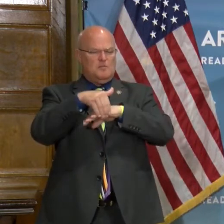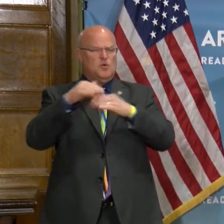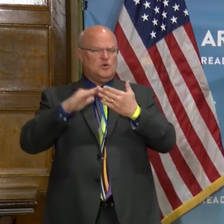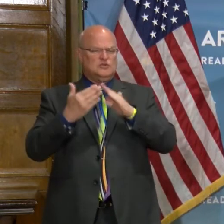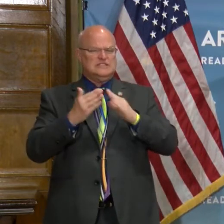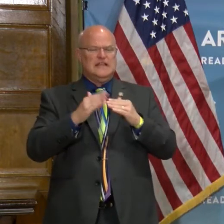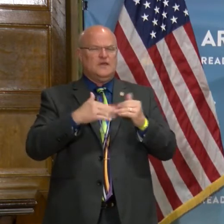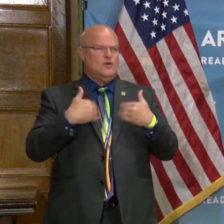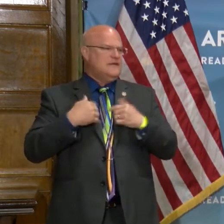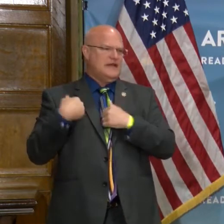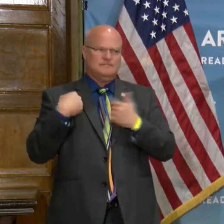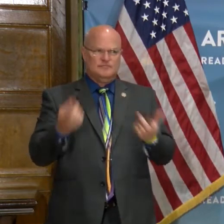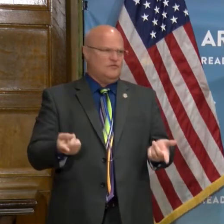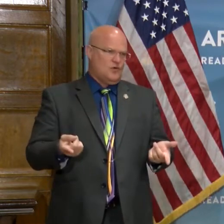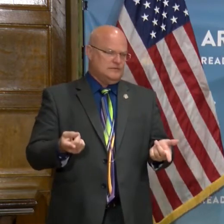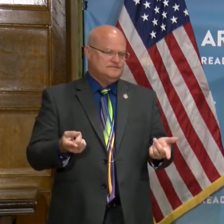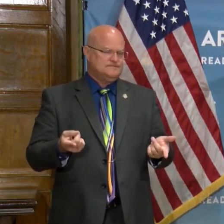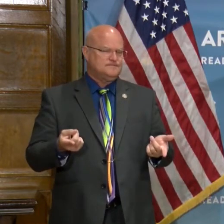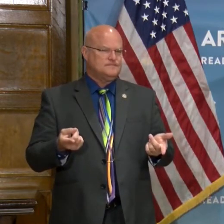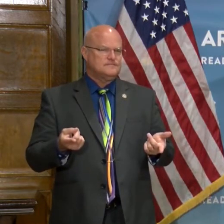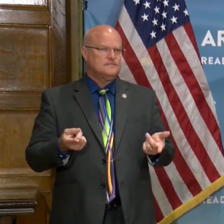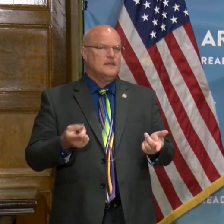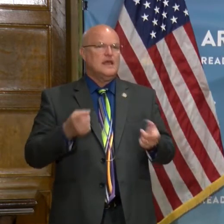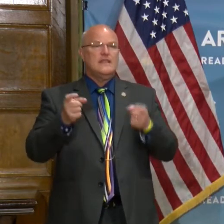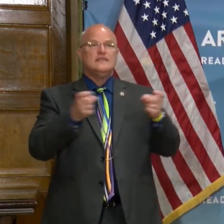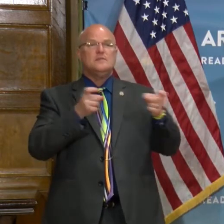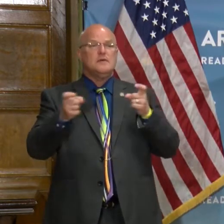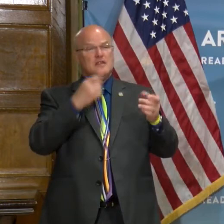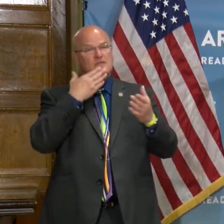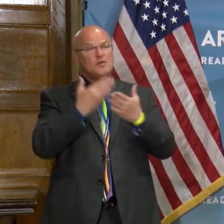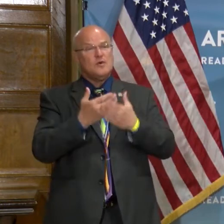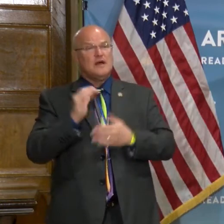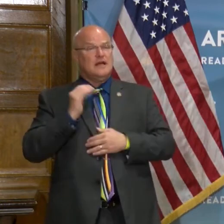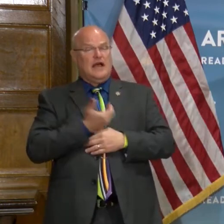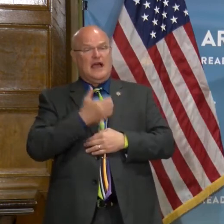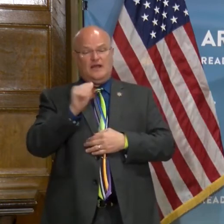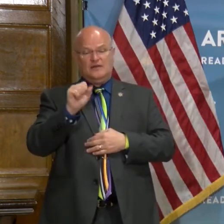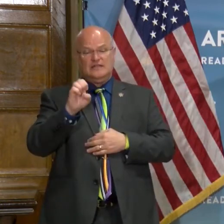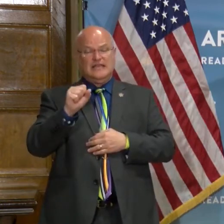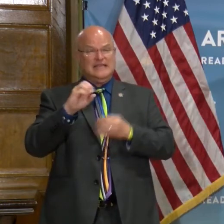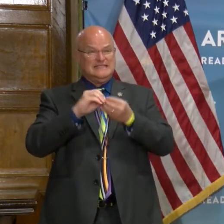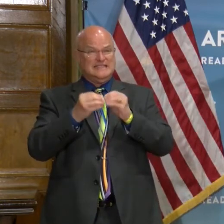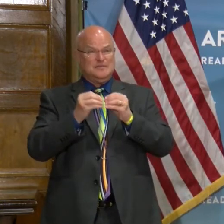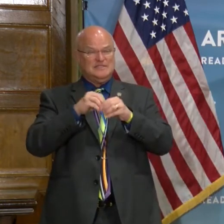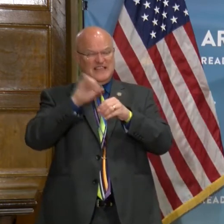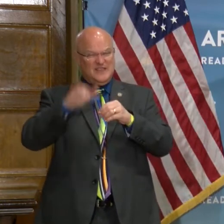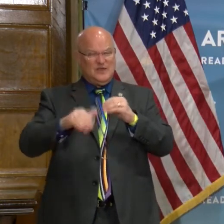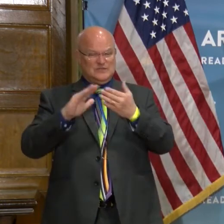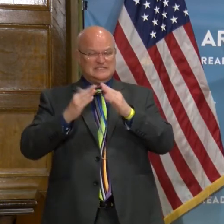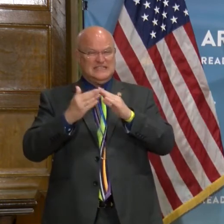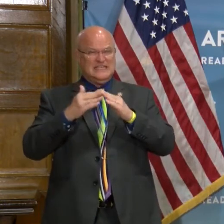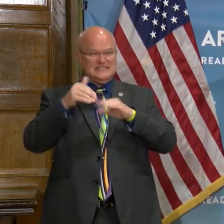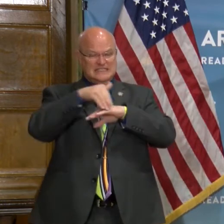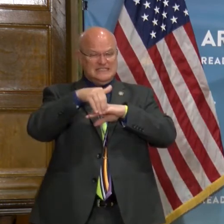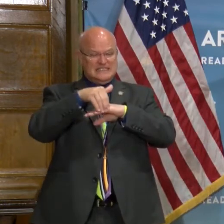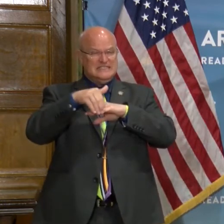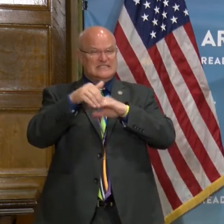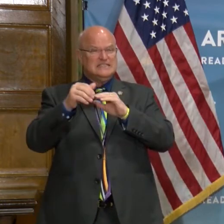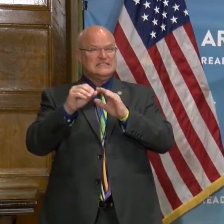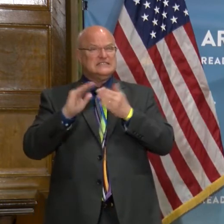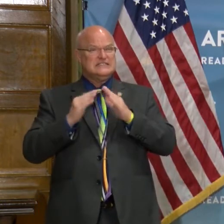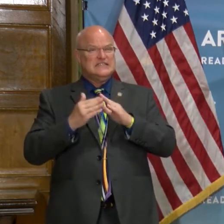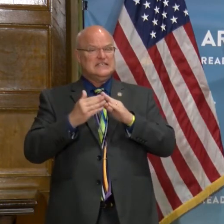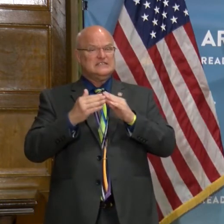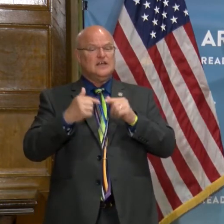what they've had before. They're managing it very well. Our case numbers there are down comparison to